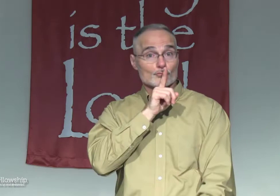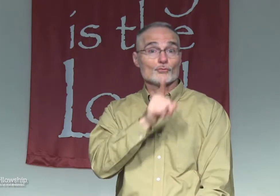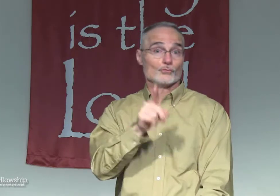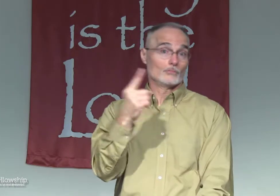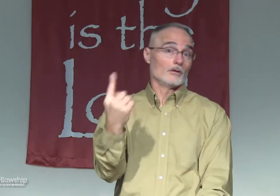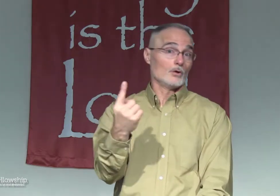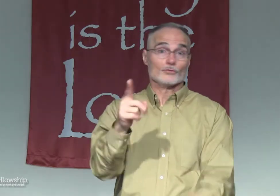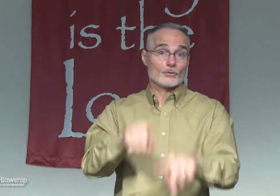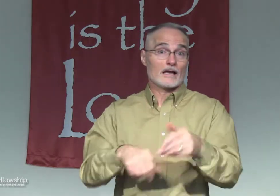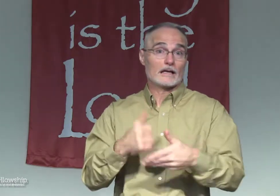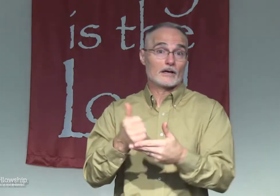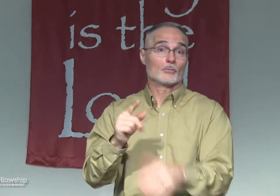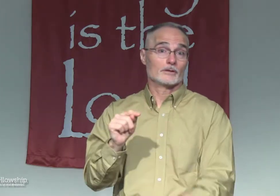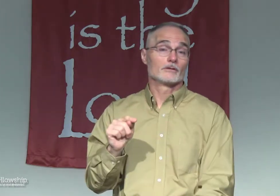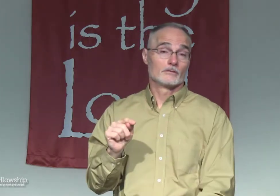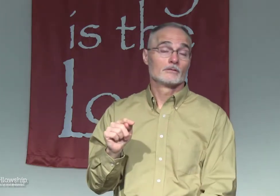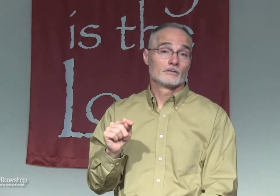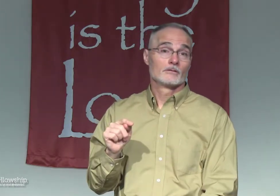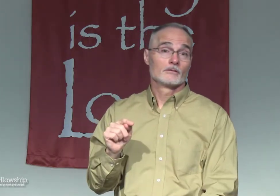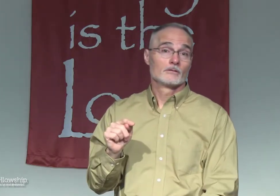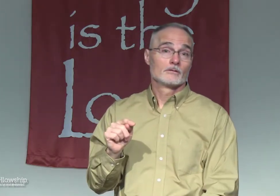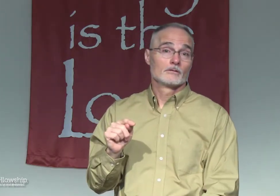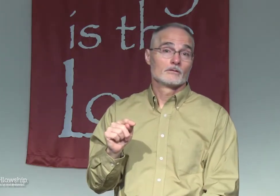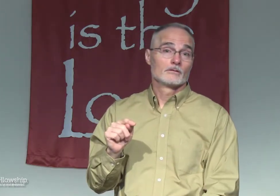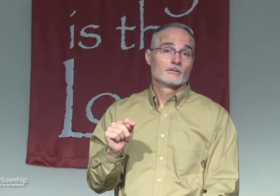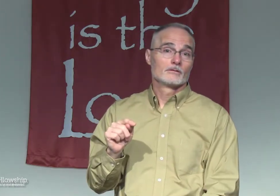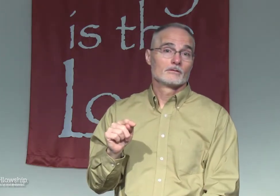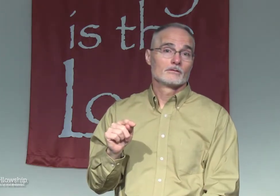Okay, well, alone, yes, that's true. You can't help it.